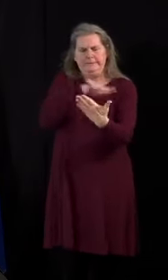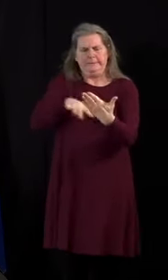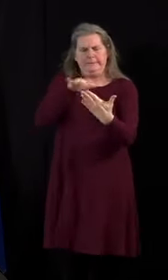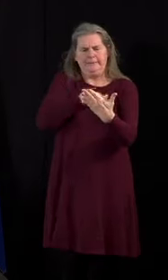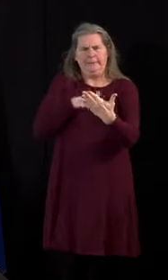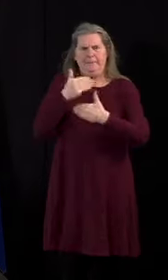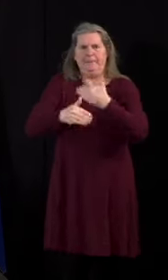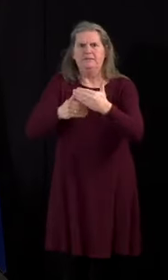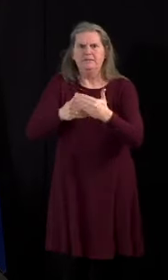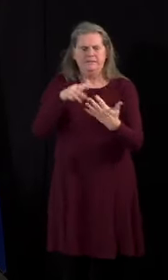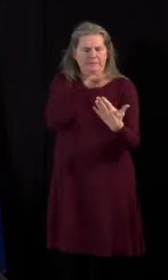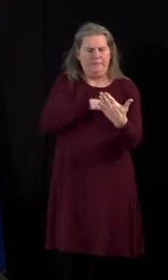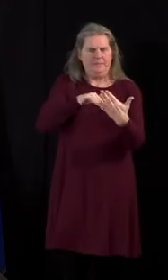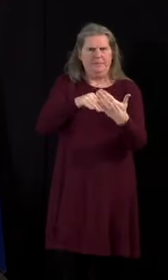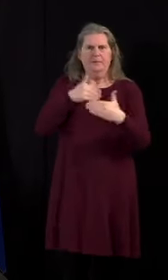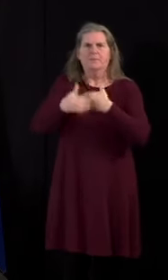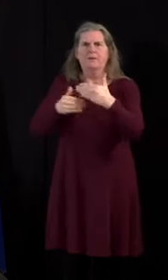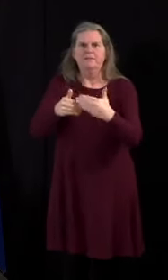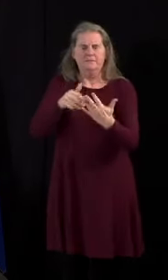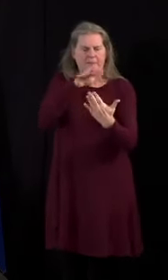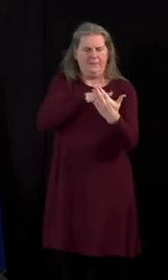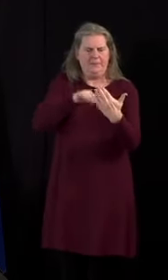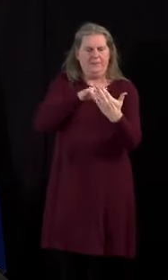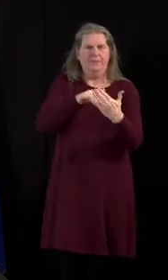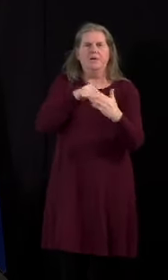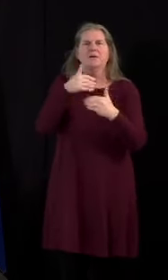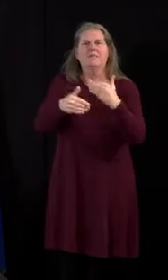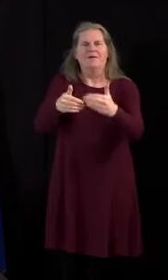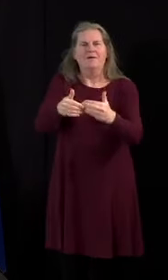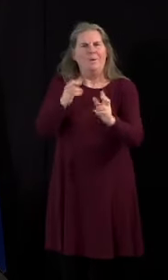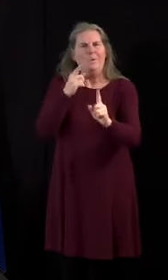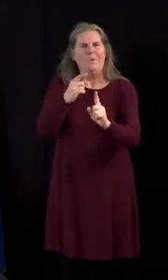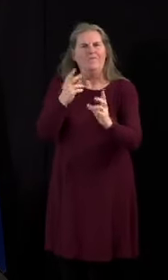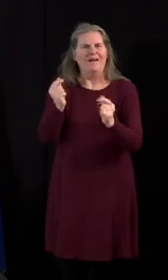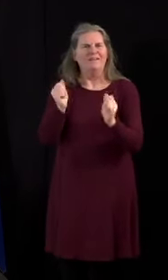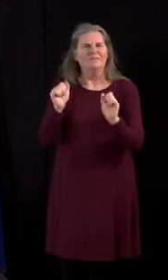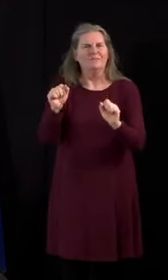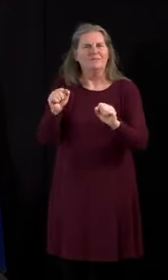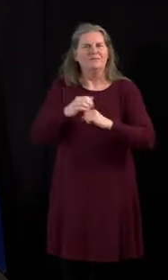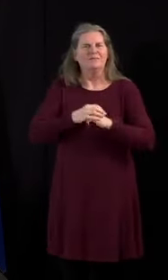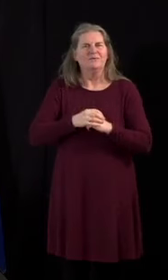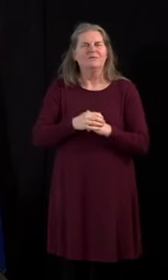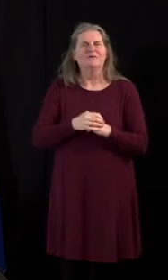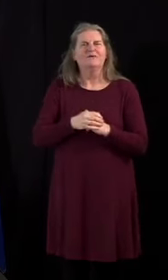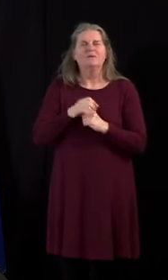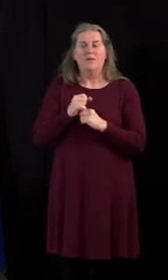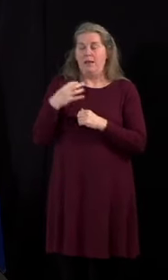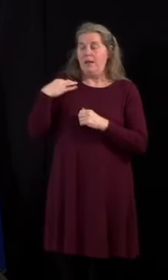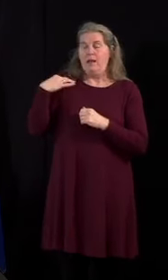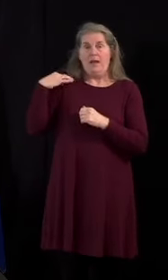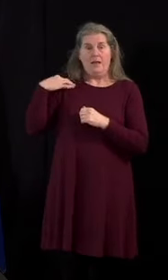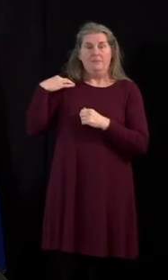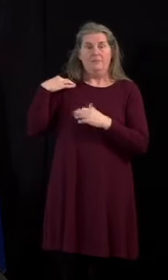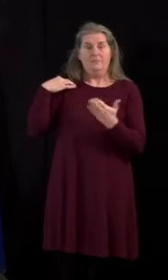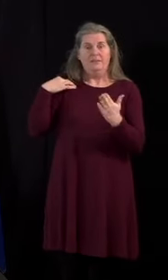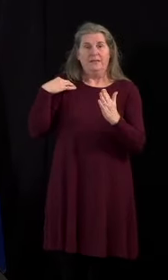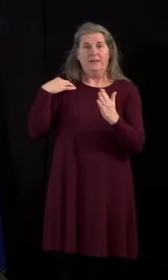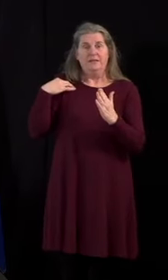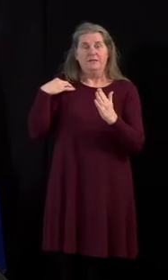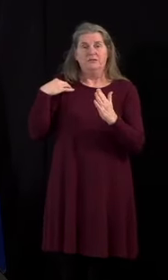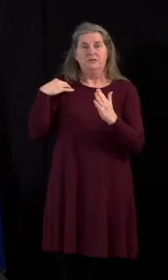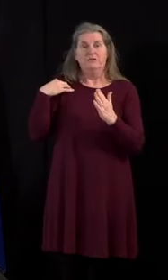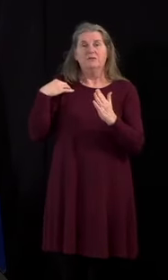the applications as quickly as possible. So we're looking at an application that will, without getting too deep